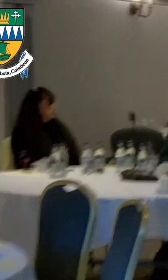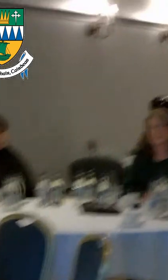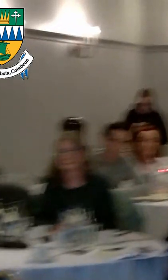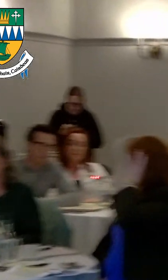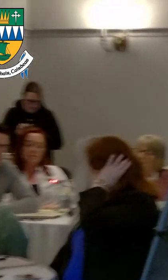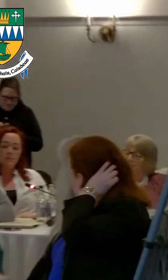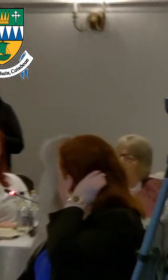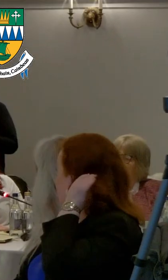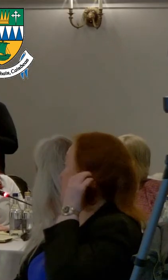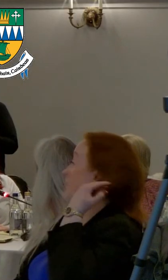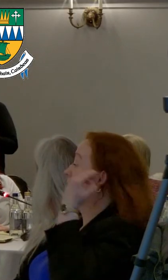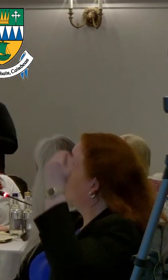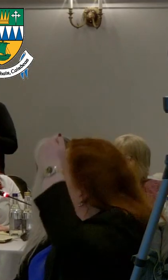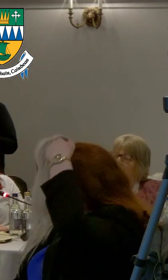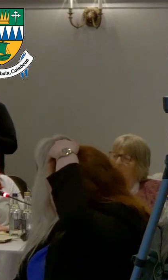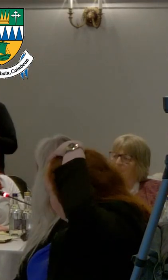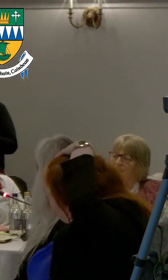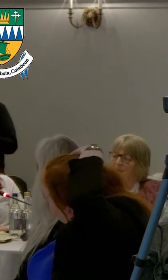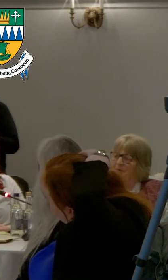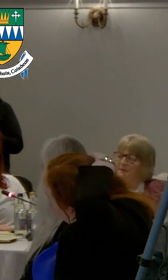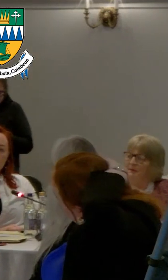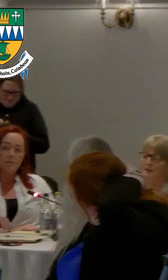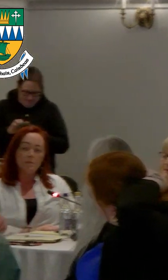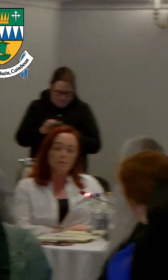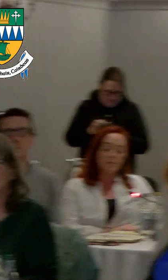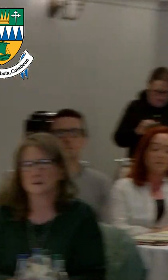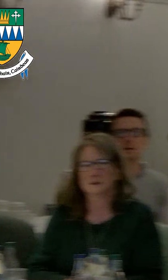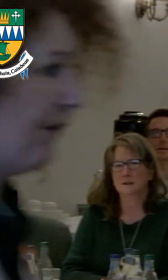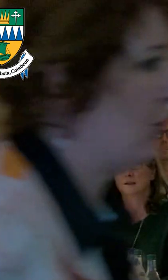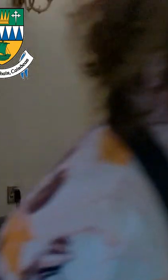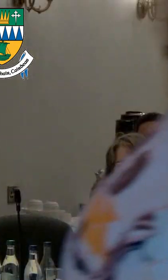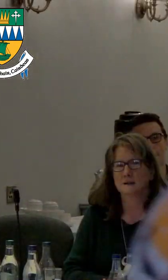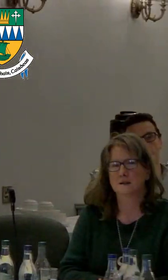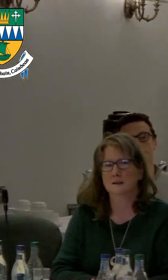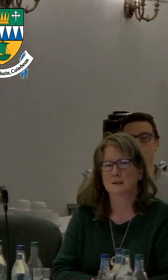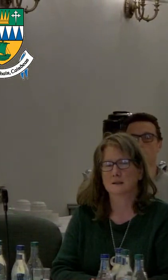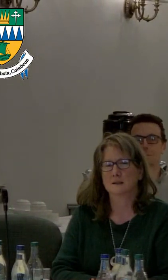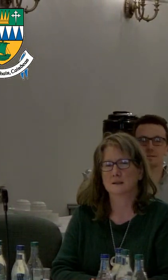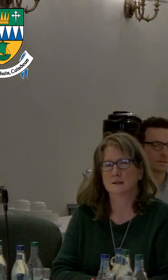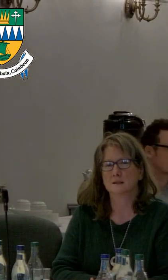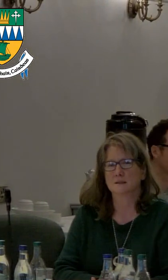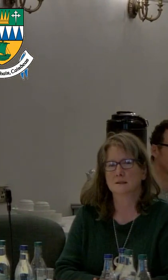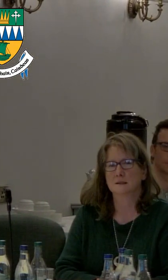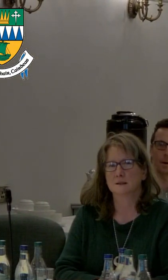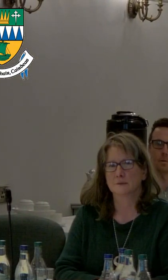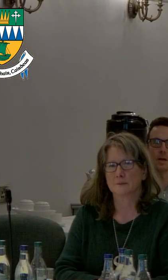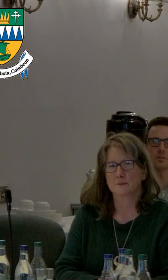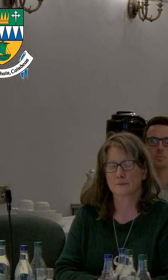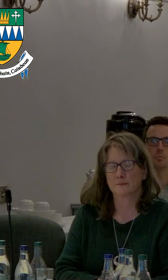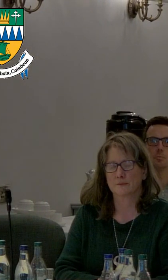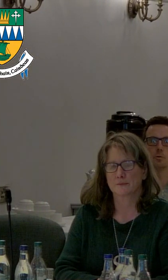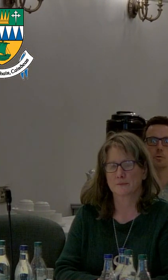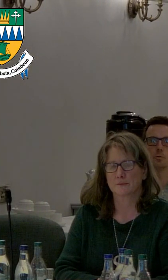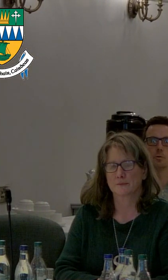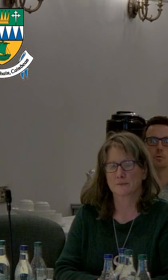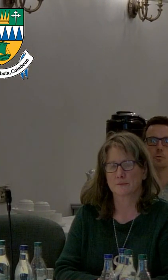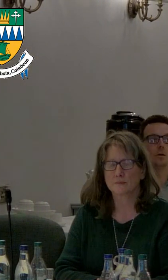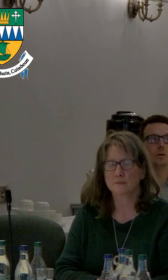in society. So a more diverse council would be, that's more representative of the population would